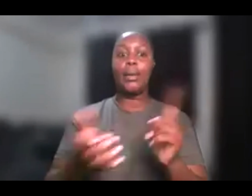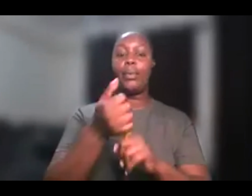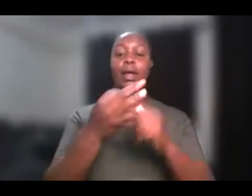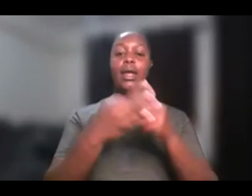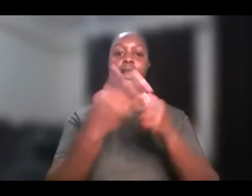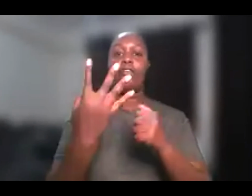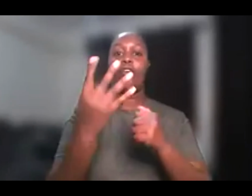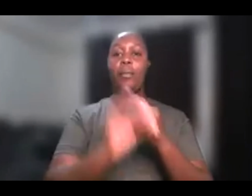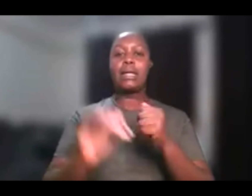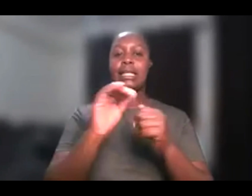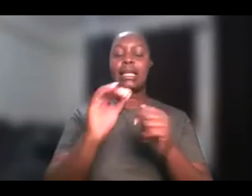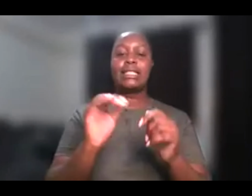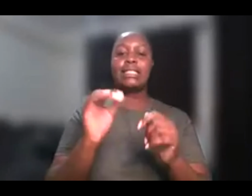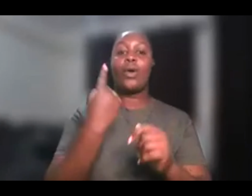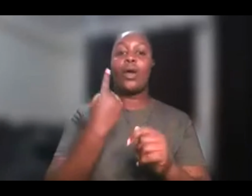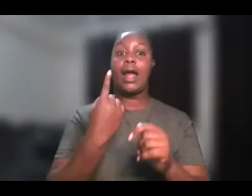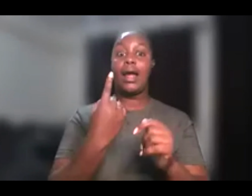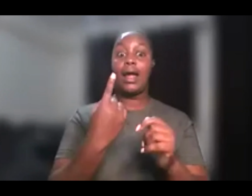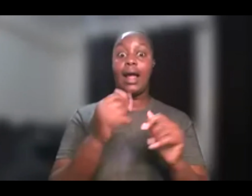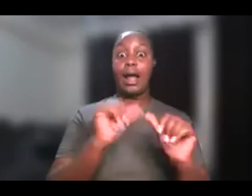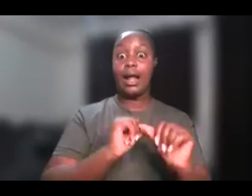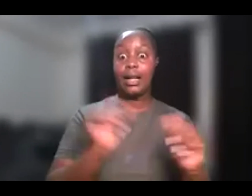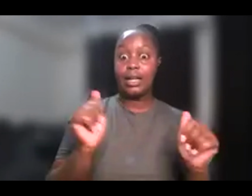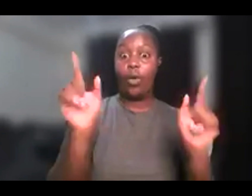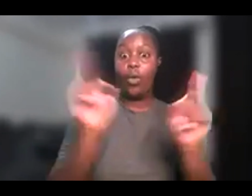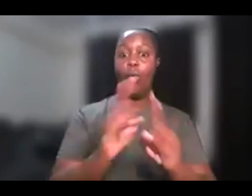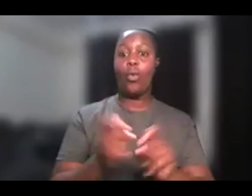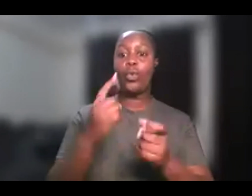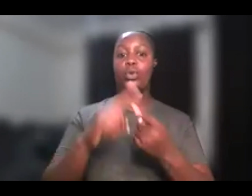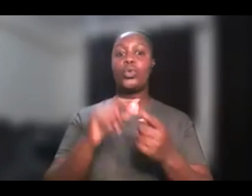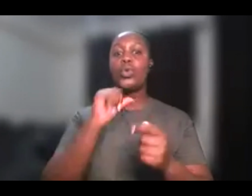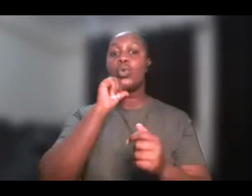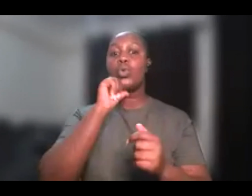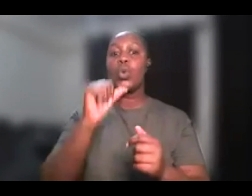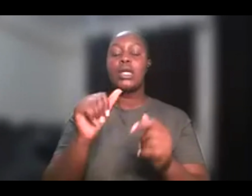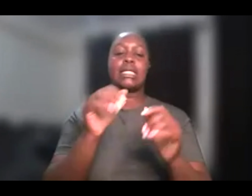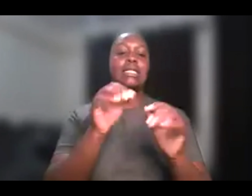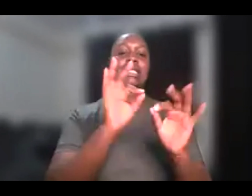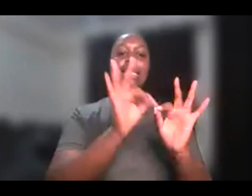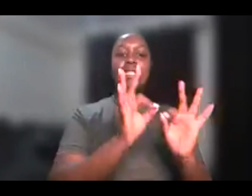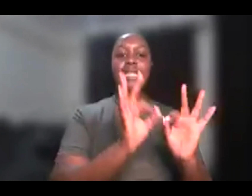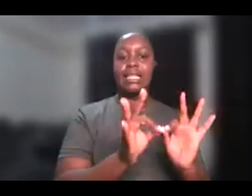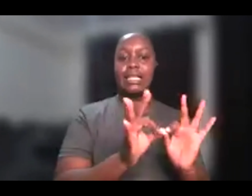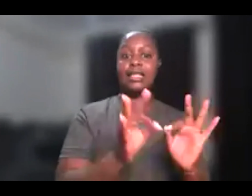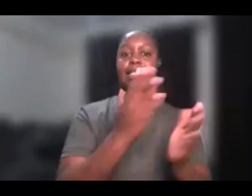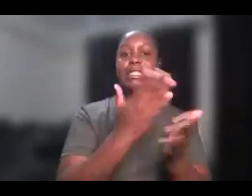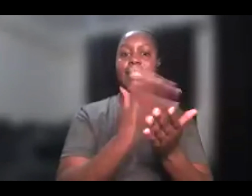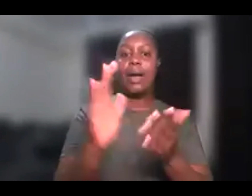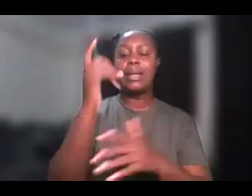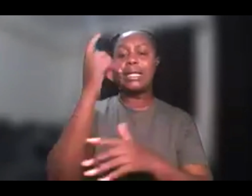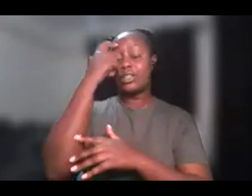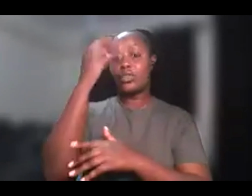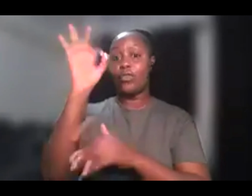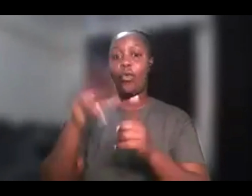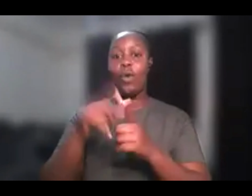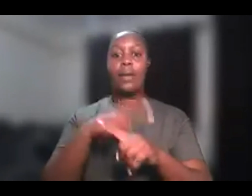just translate literal sense of the word, but translate the true meaning, context, and emotion as it is. And in exchange for